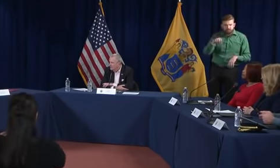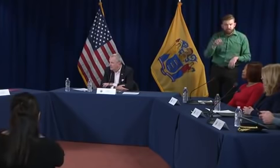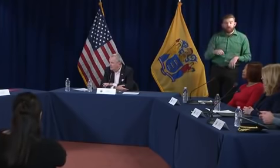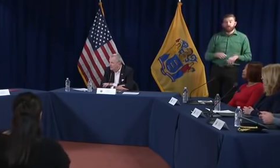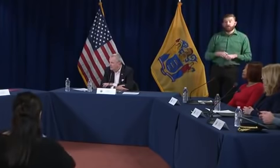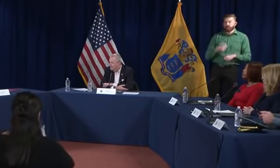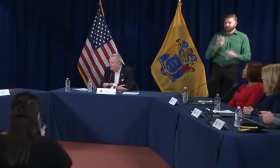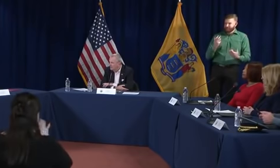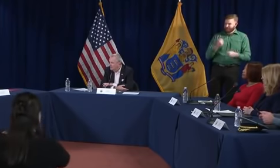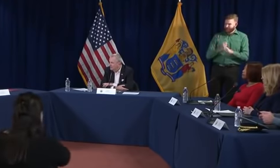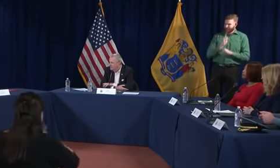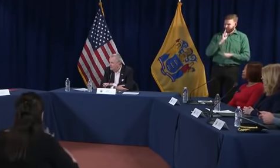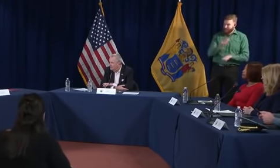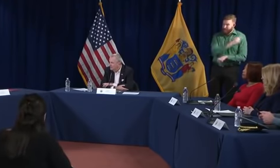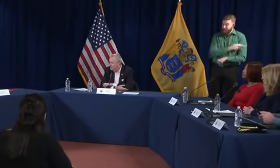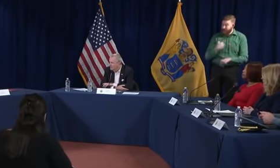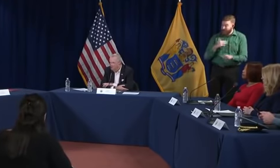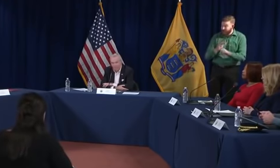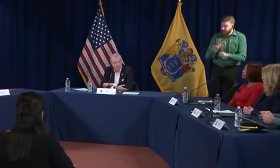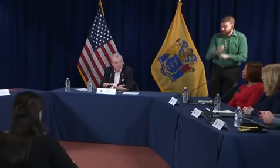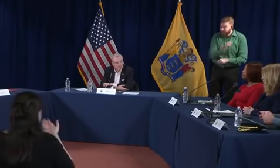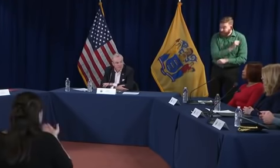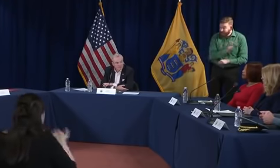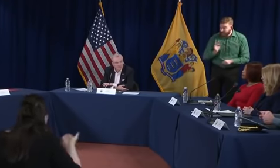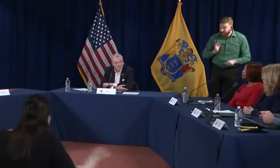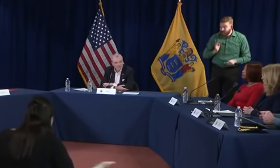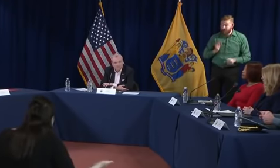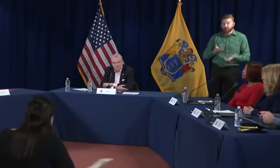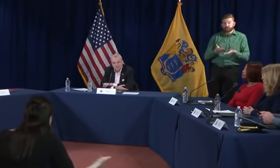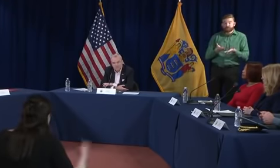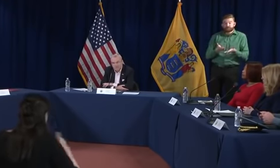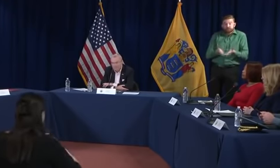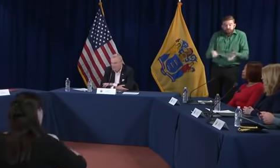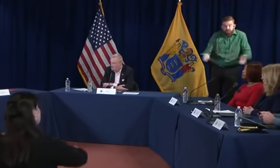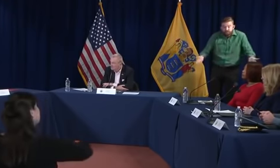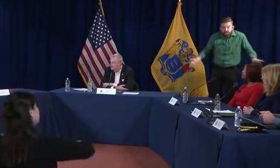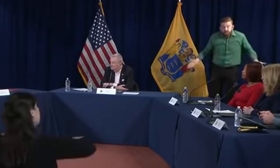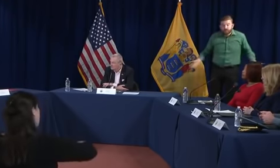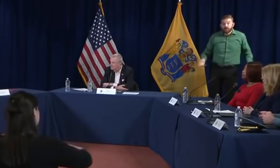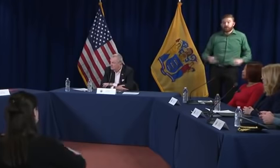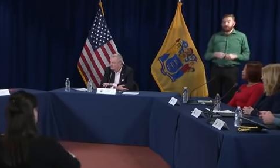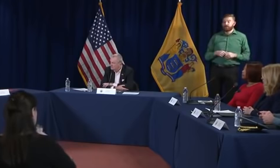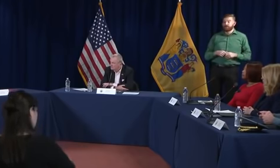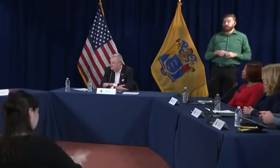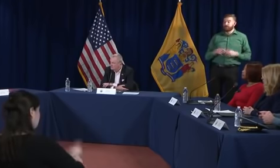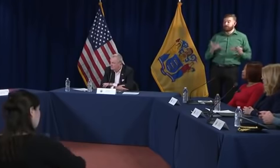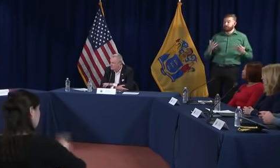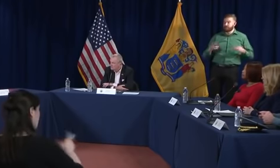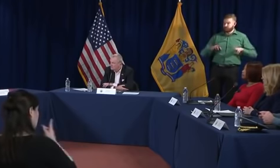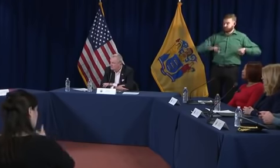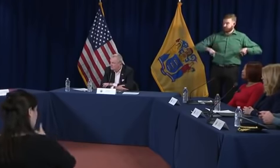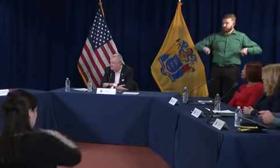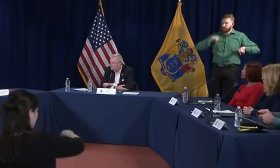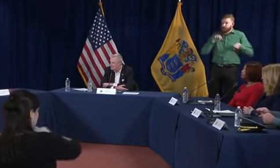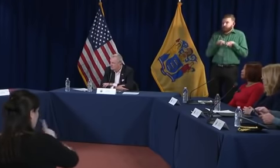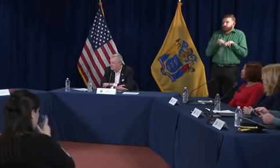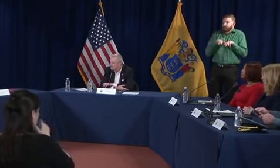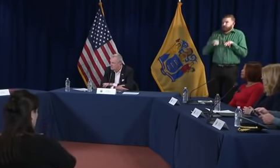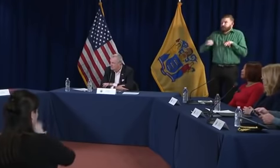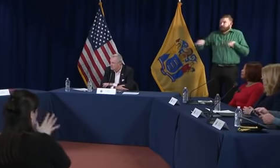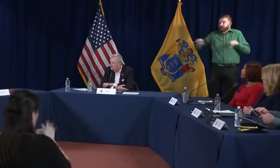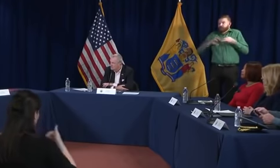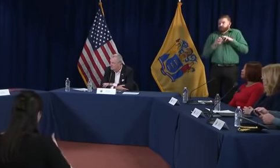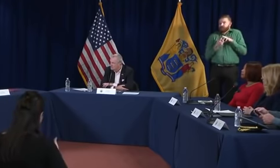manpower, the supplies, and the space to care for residents. There are predictions that many parts of the